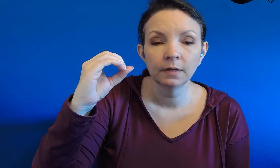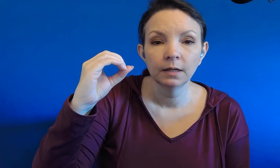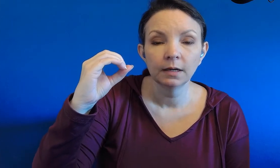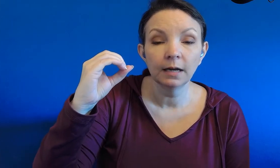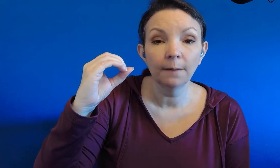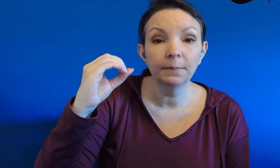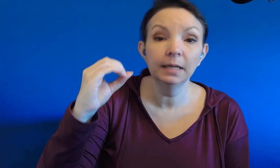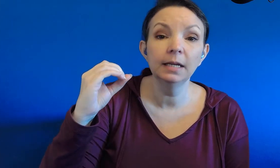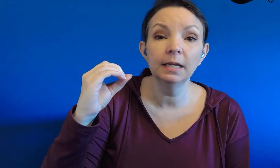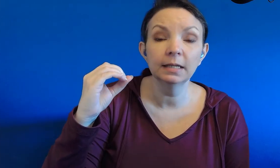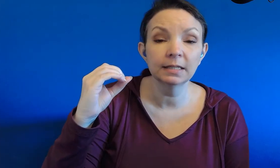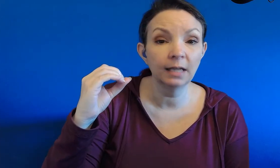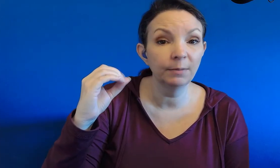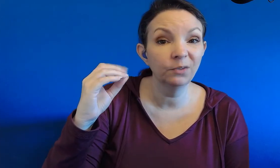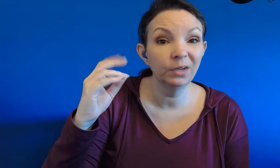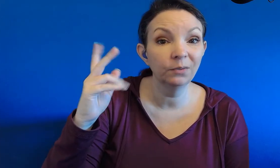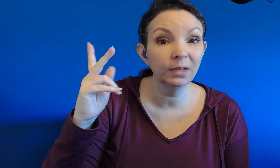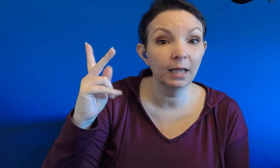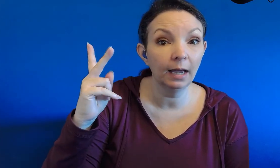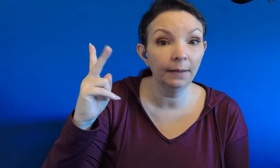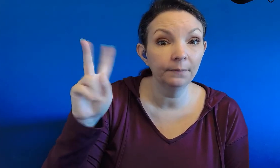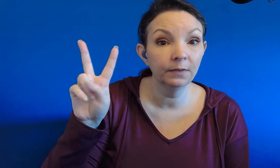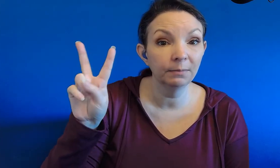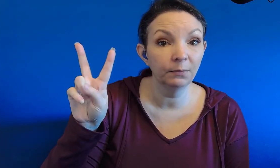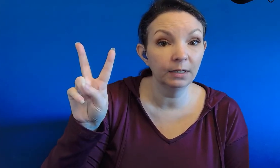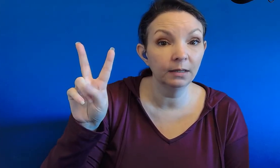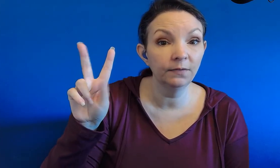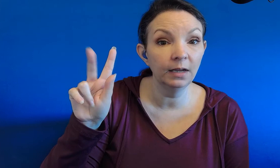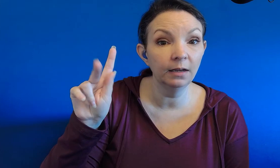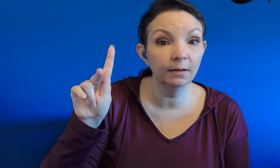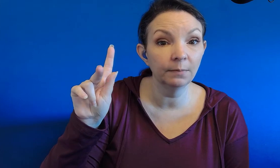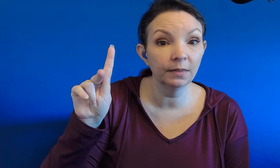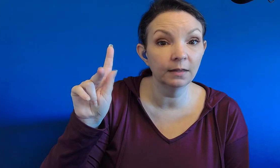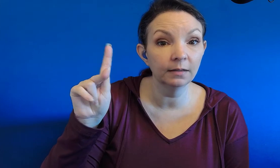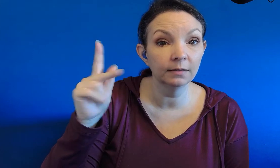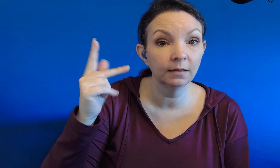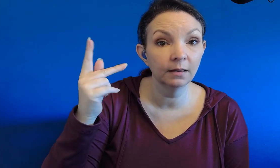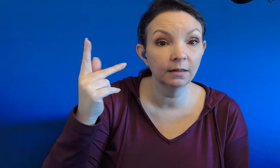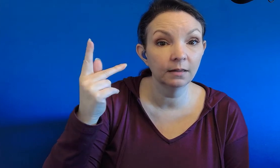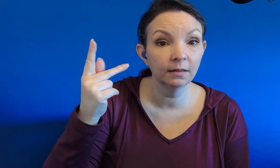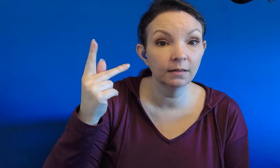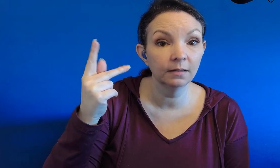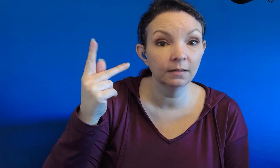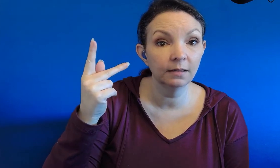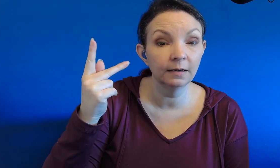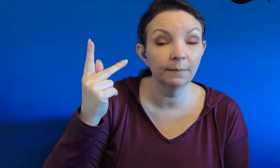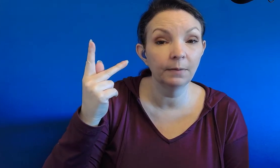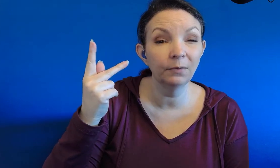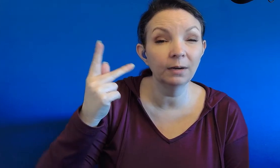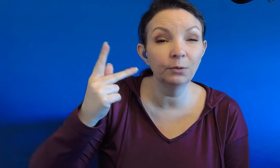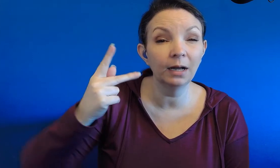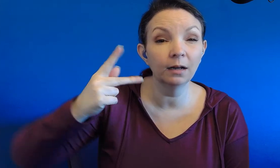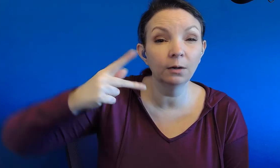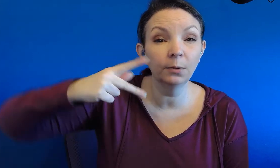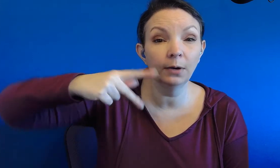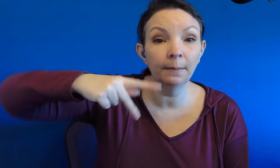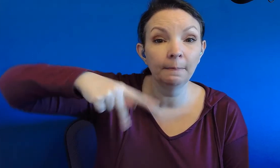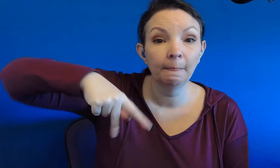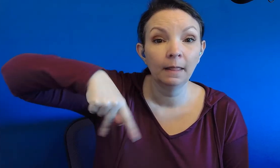Now P is the same as we did with K. Remember we did the V and put but we're going to bring that elbow up and we're